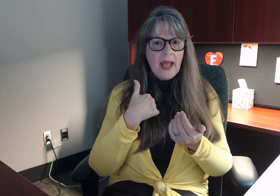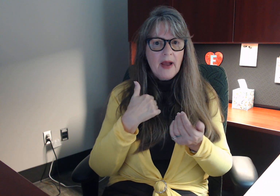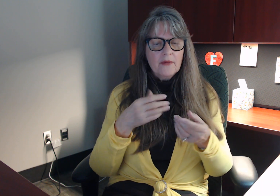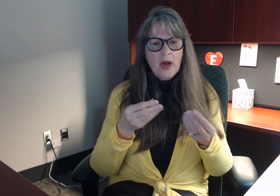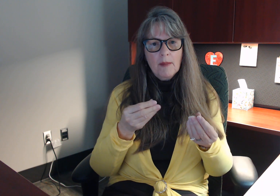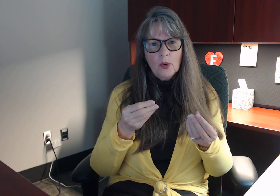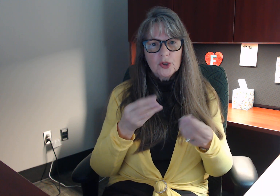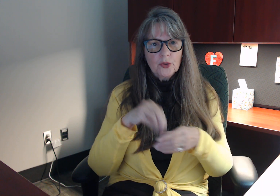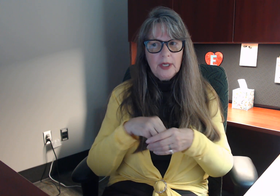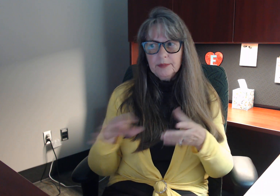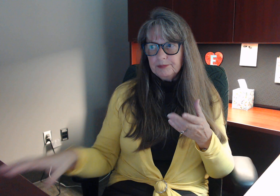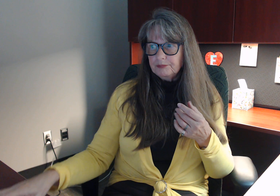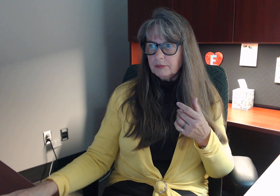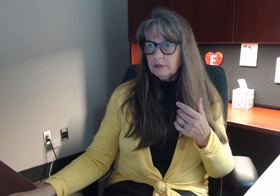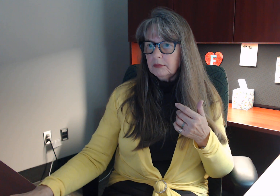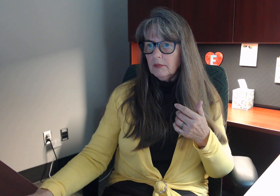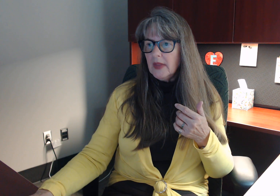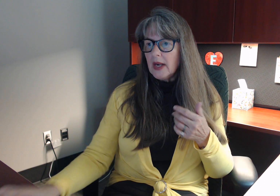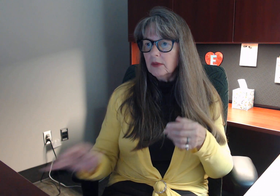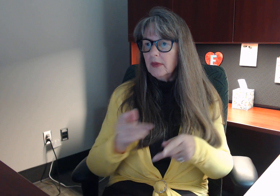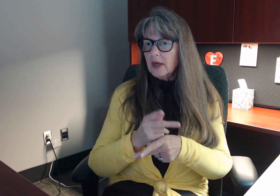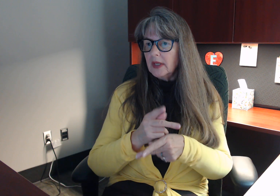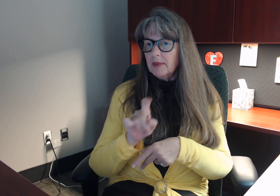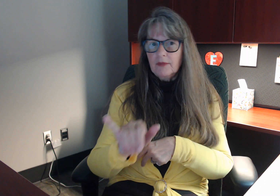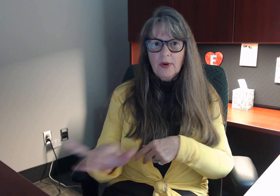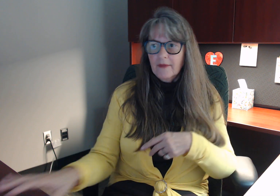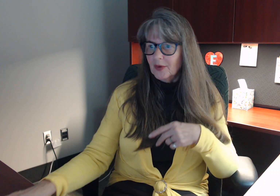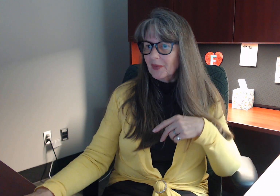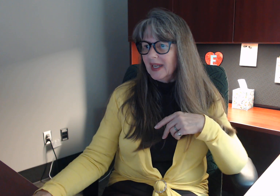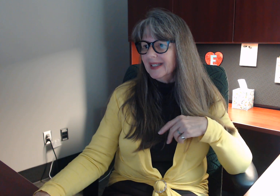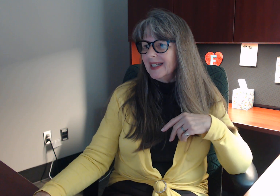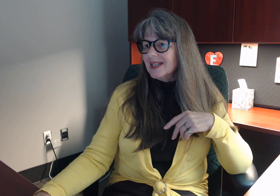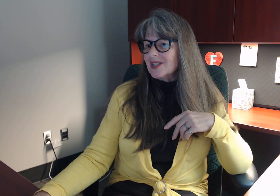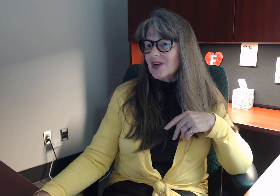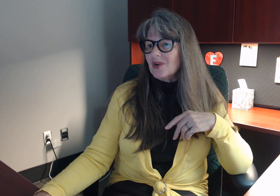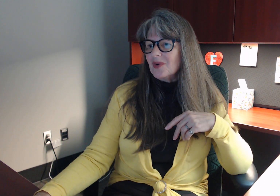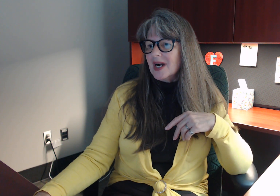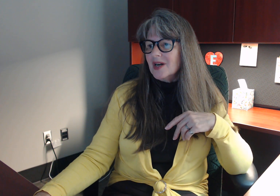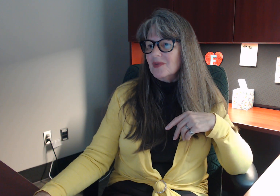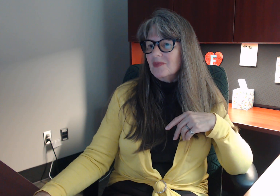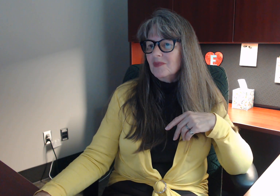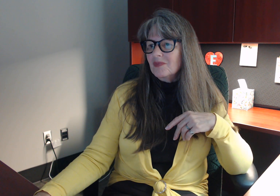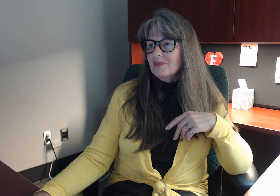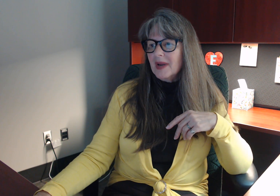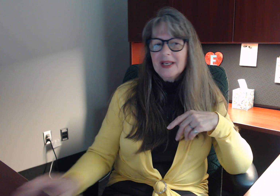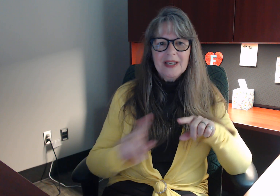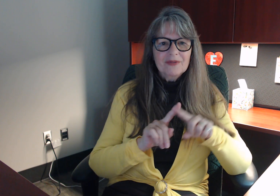have moisture in it, and that'll keep like forever, right? So, but if